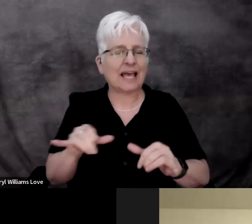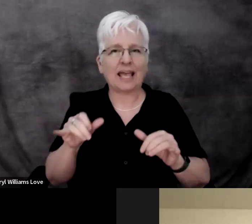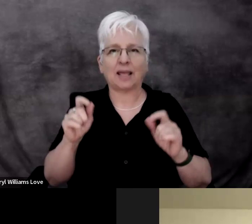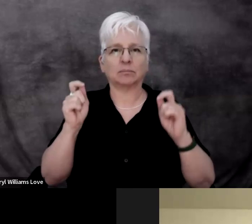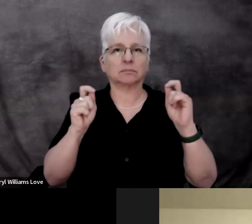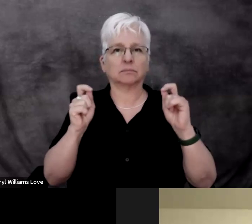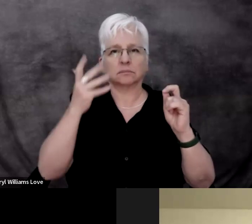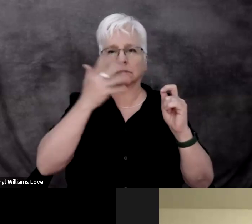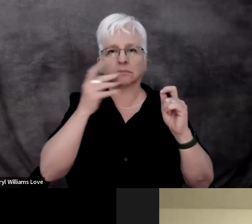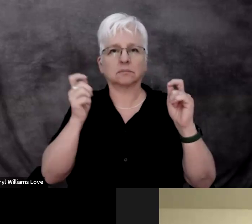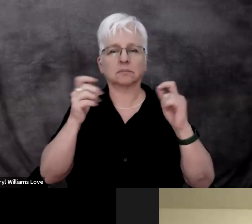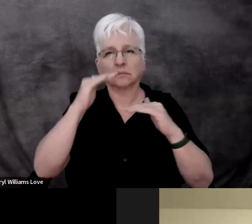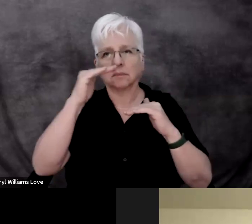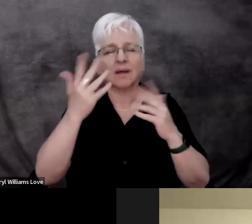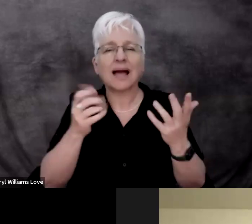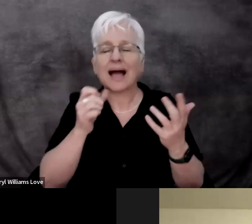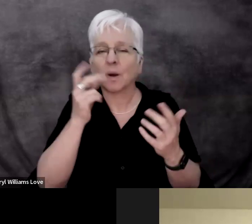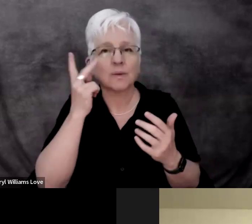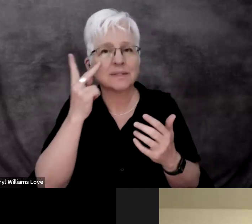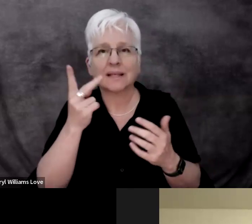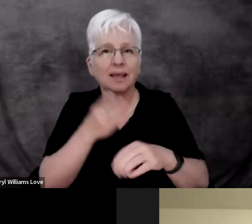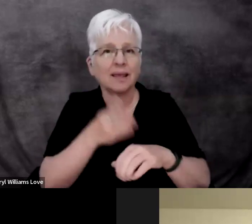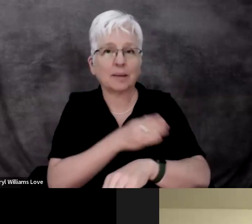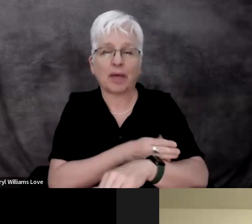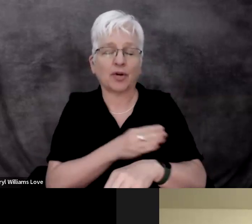And I don't see anything getting better.